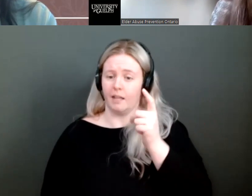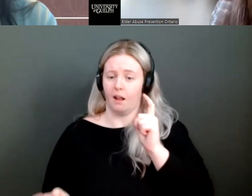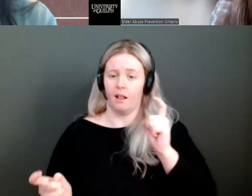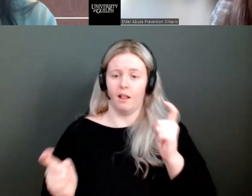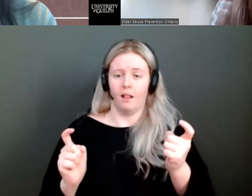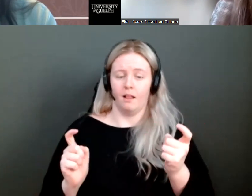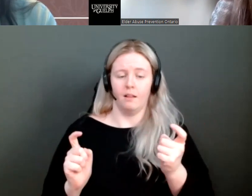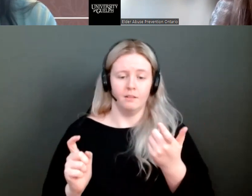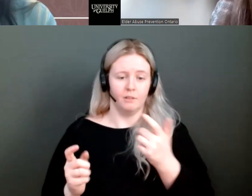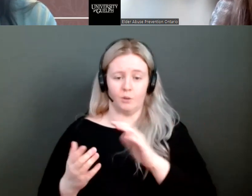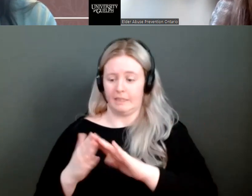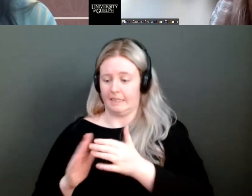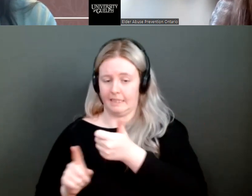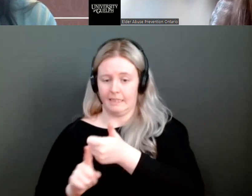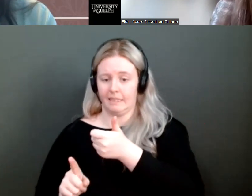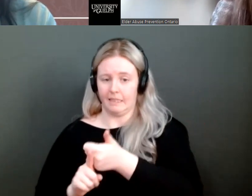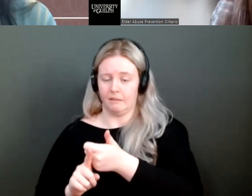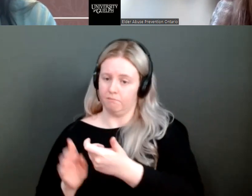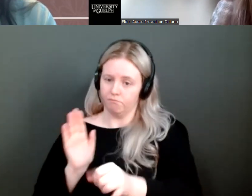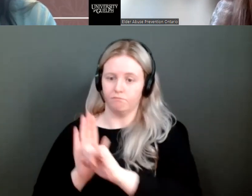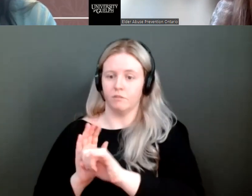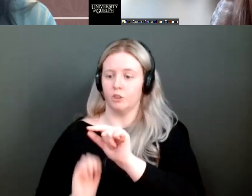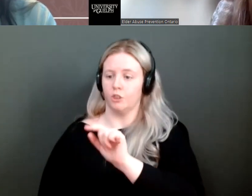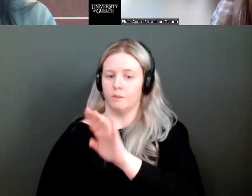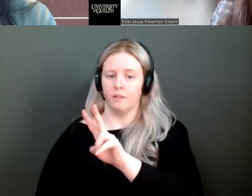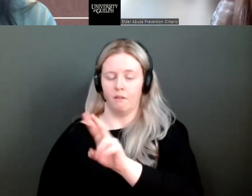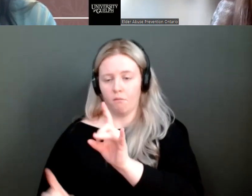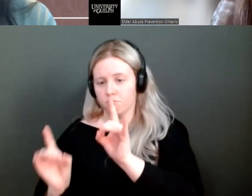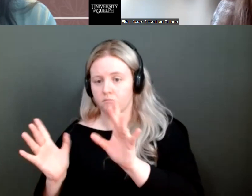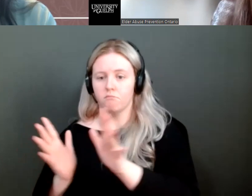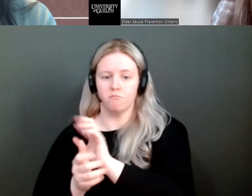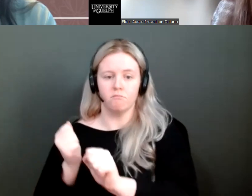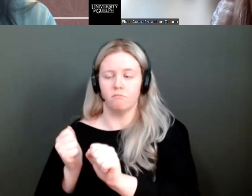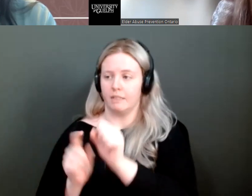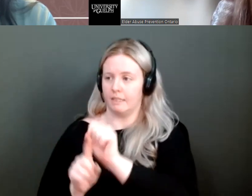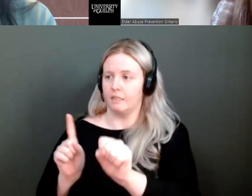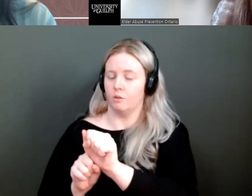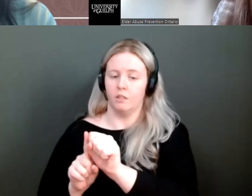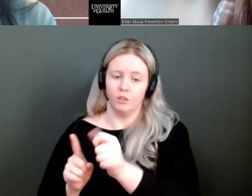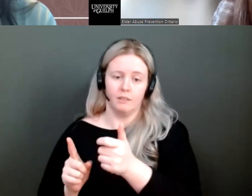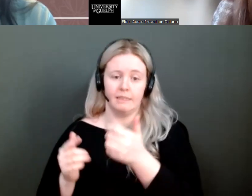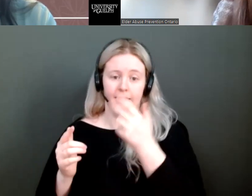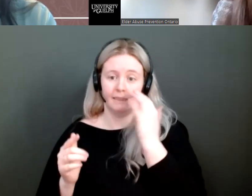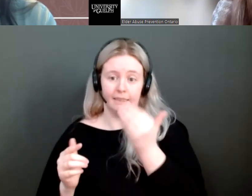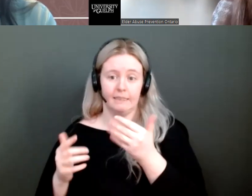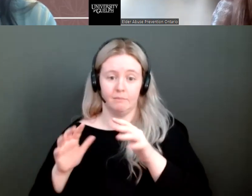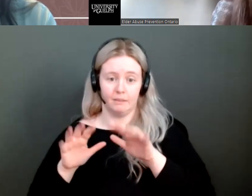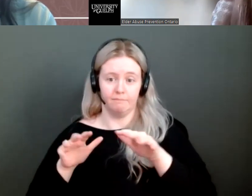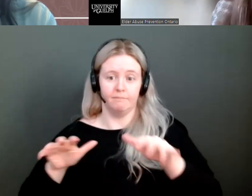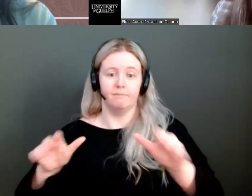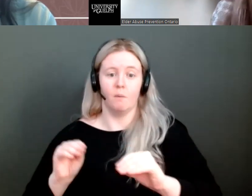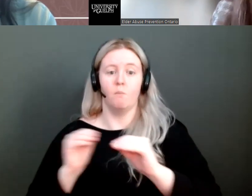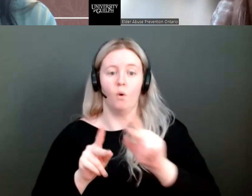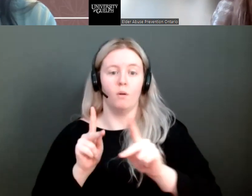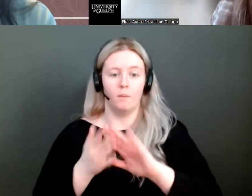municipalities declaring gender-based violence as an epidemic, and that's growing, which is a good sign for people to, show their commitment